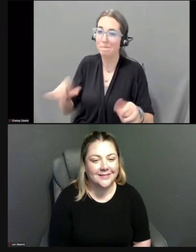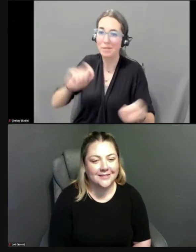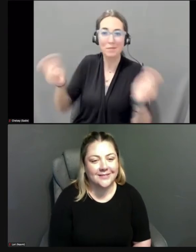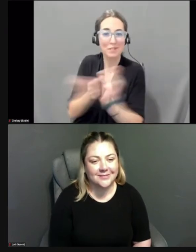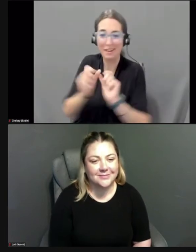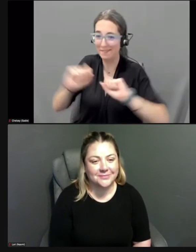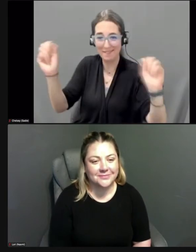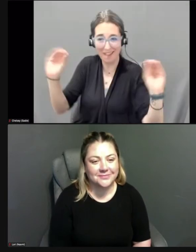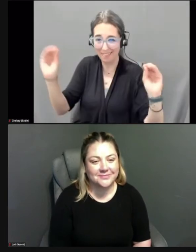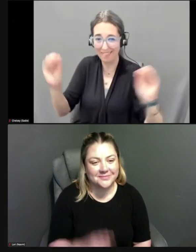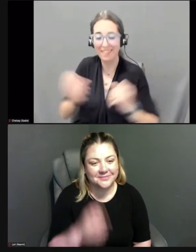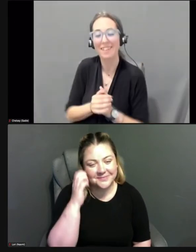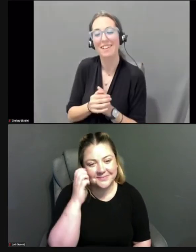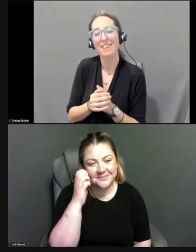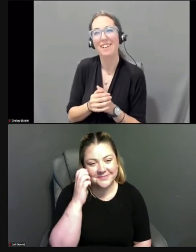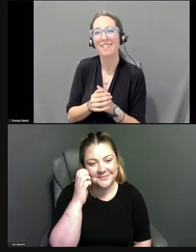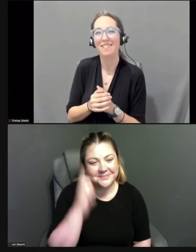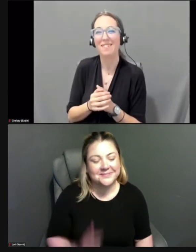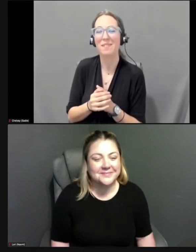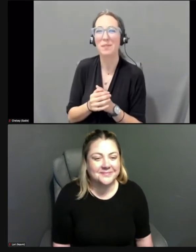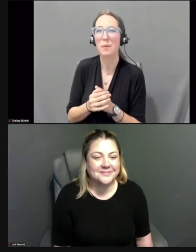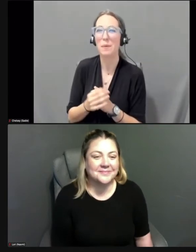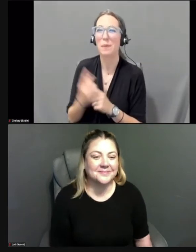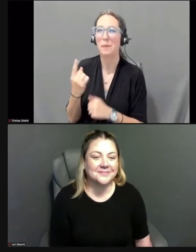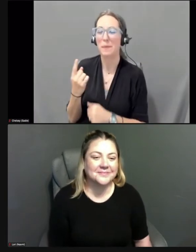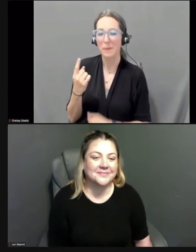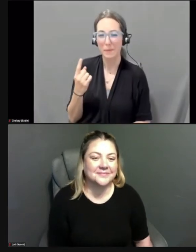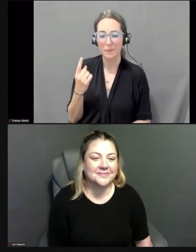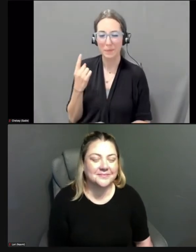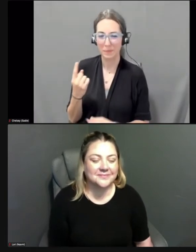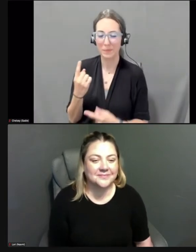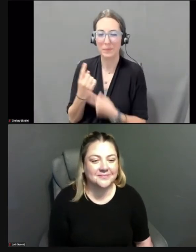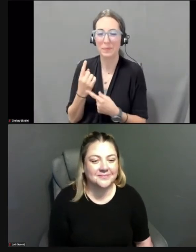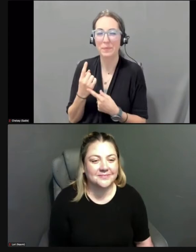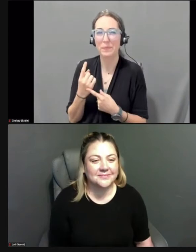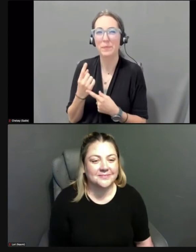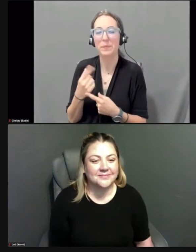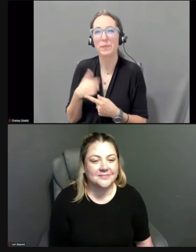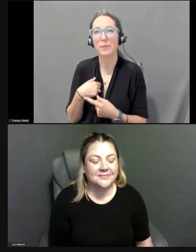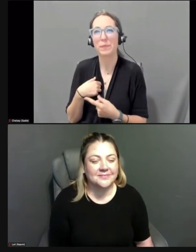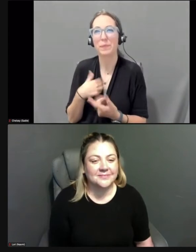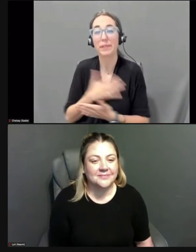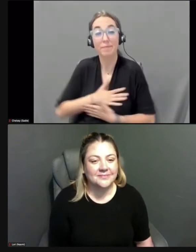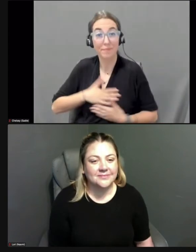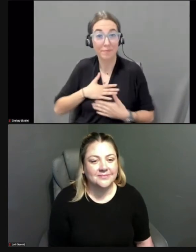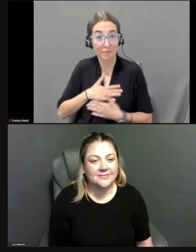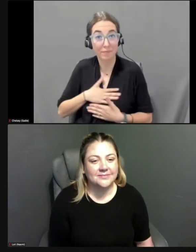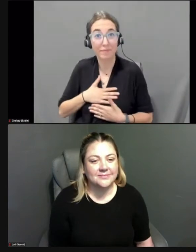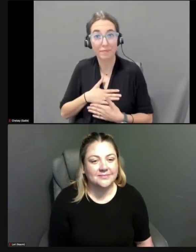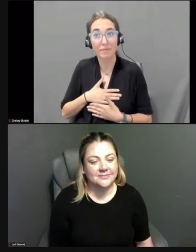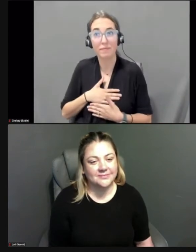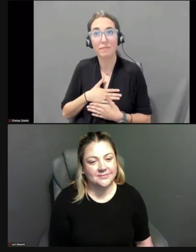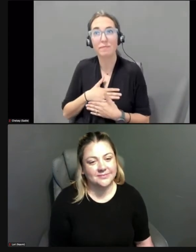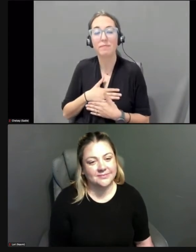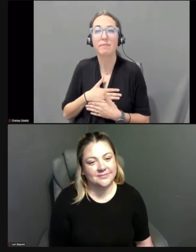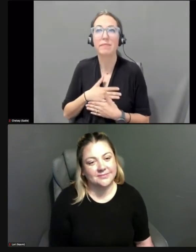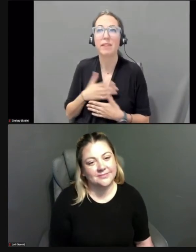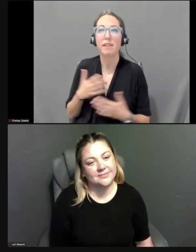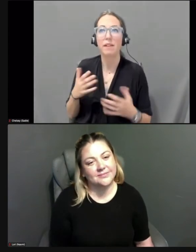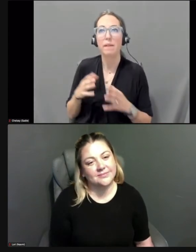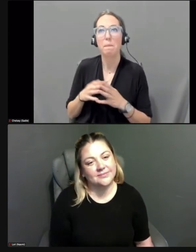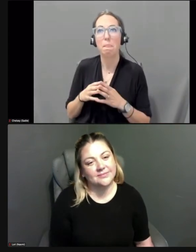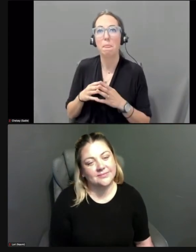super grateful for is that I found this idea, this concept of